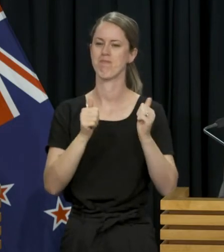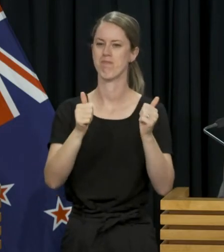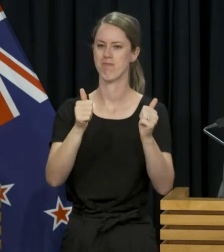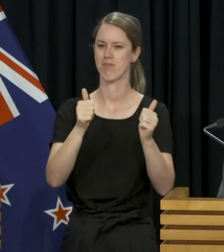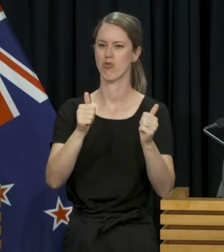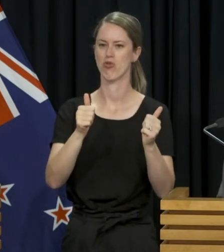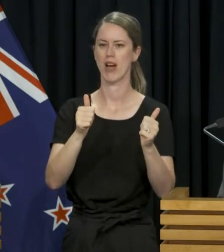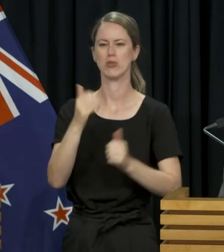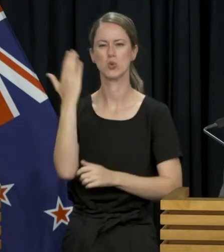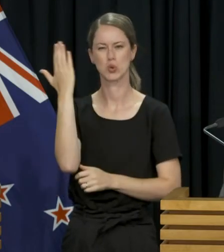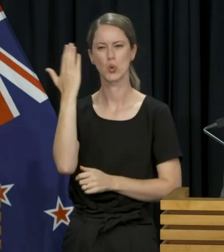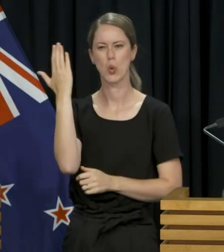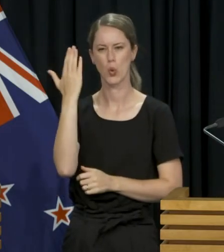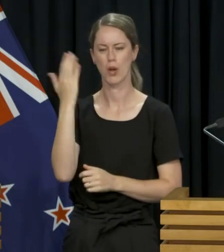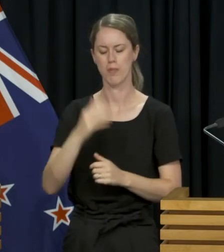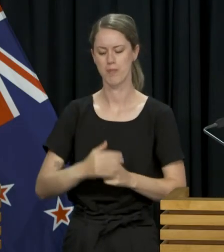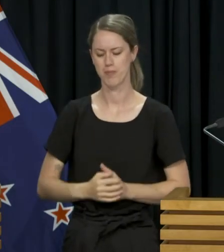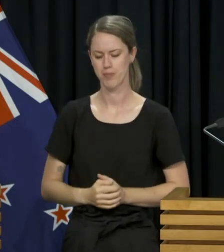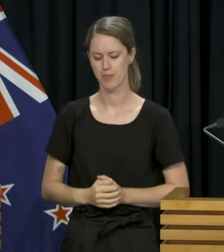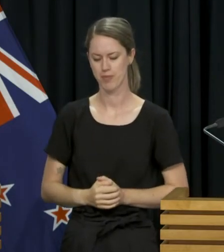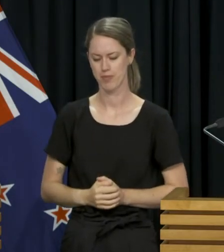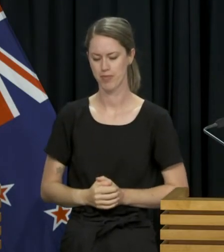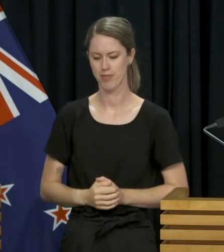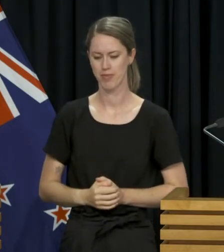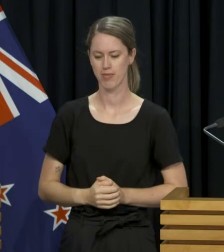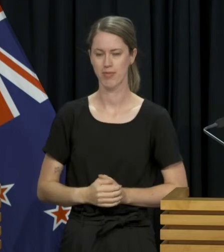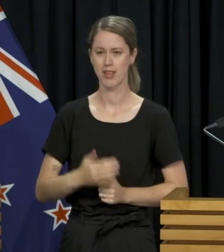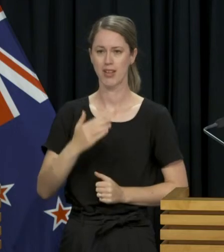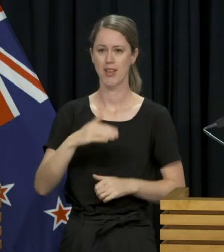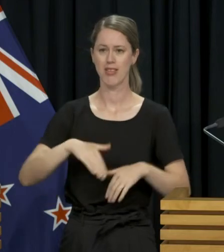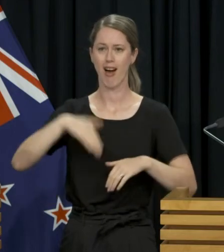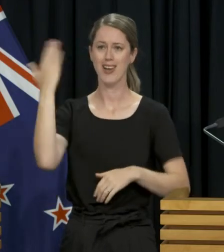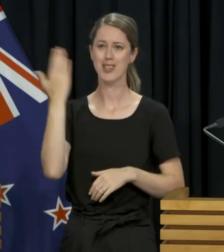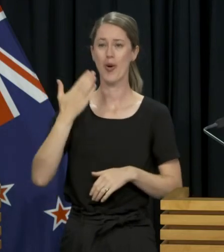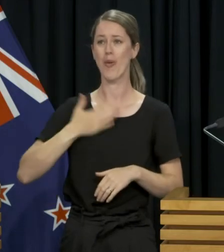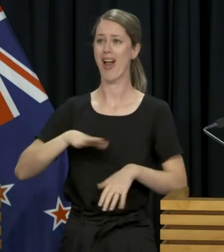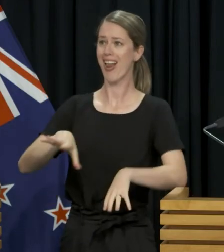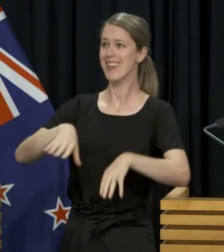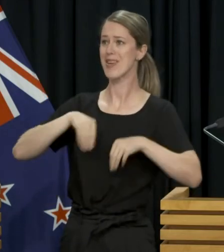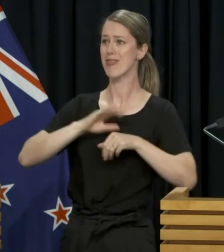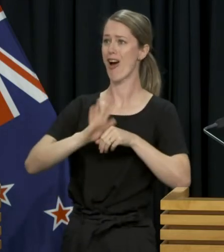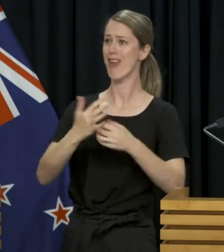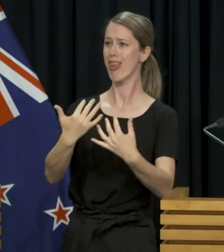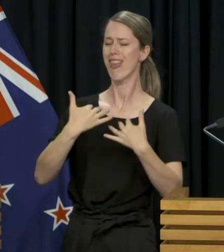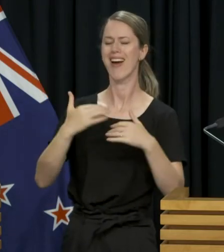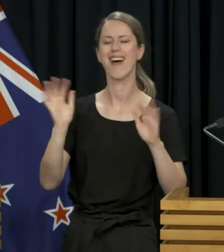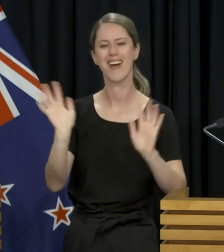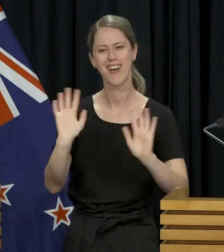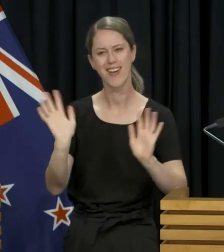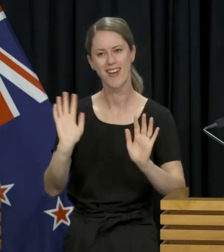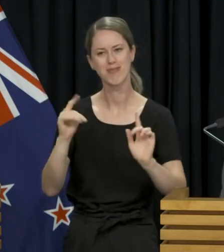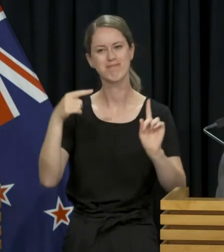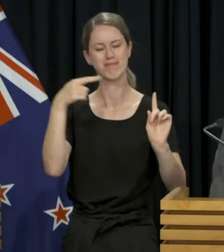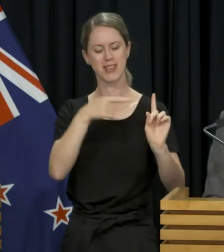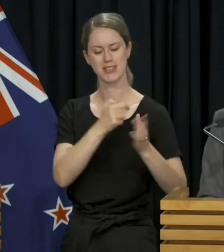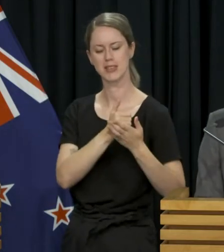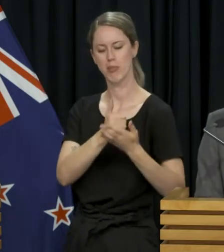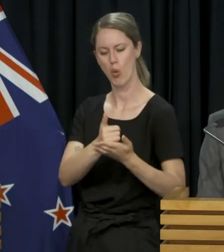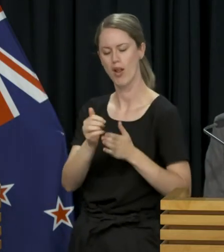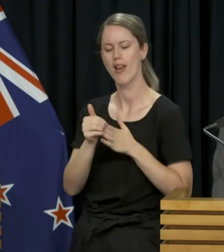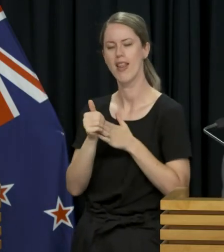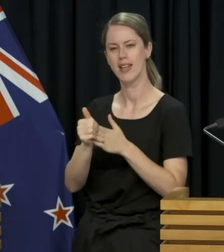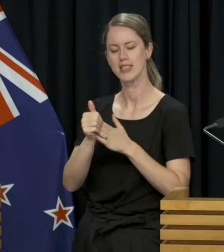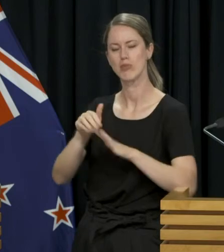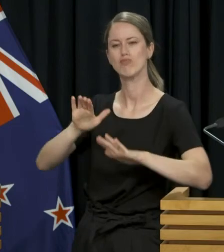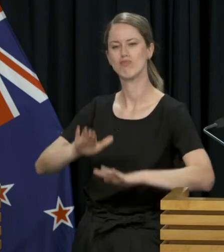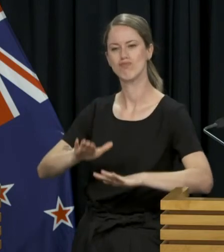college community. As I said yesterday, no one at the high school there invited COVID in, and Principal Kuio has provided his community with the